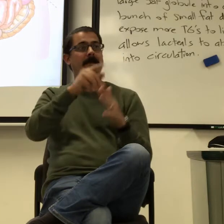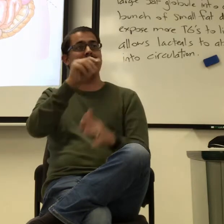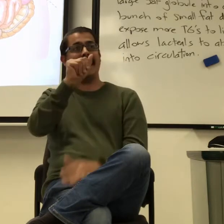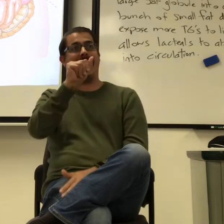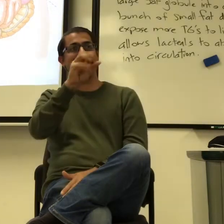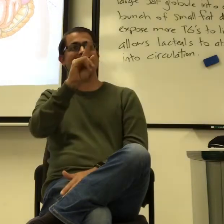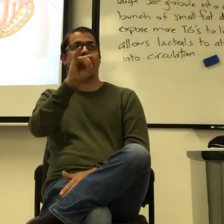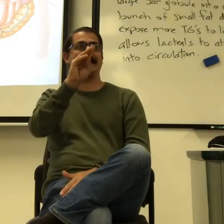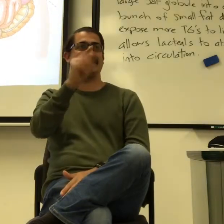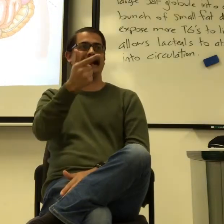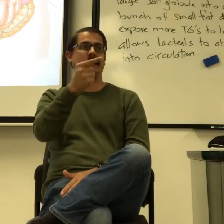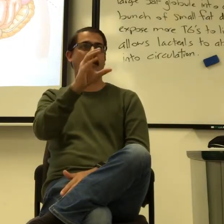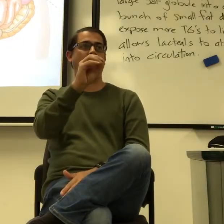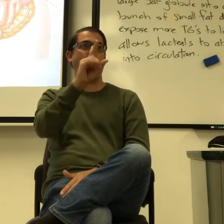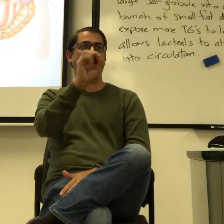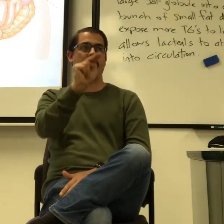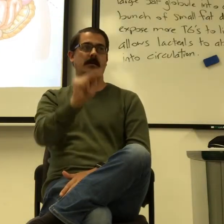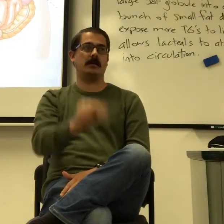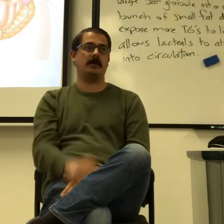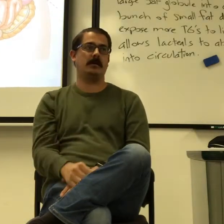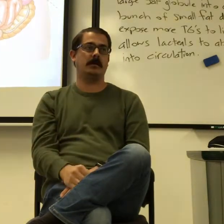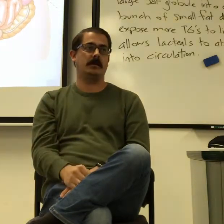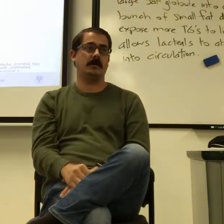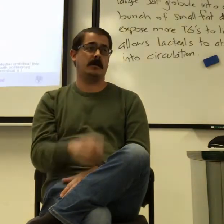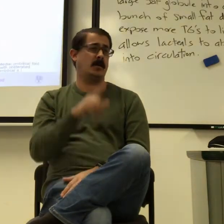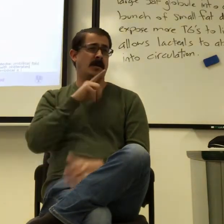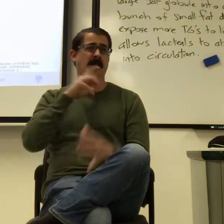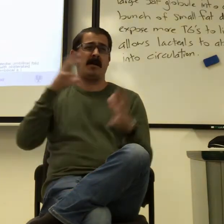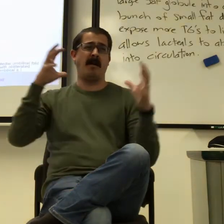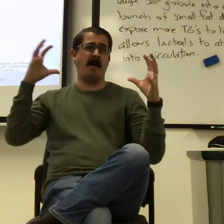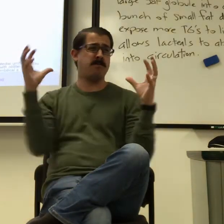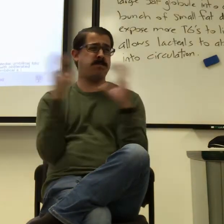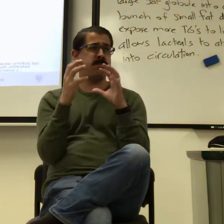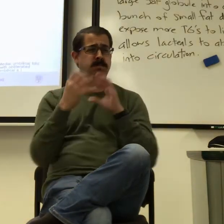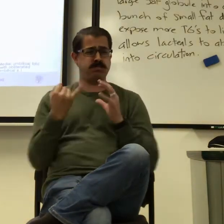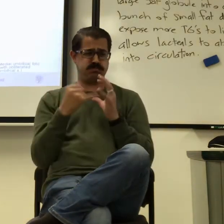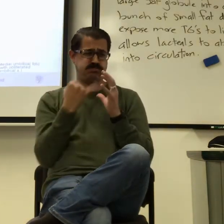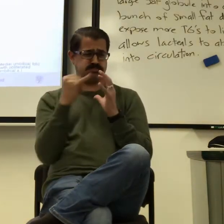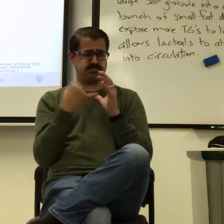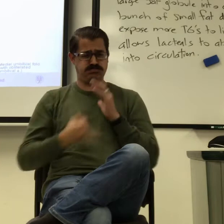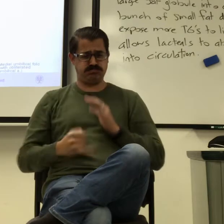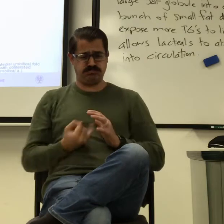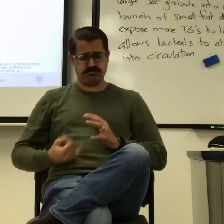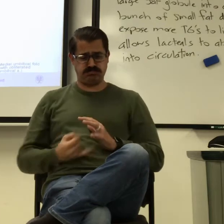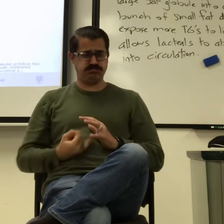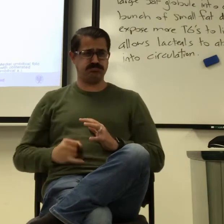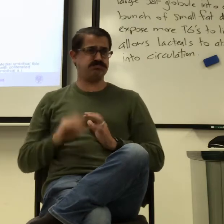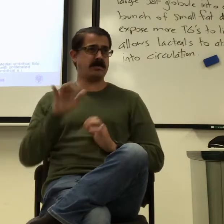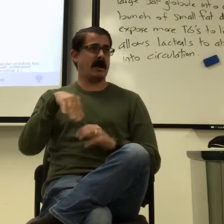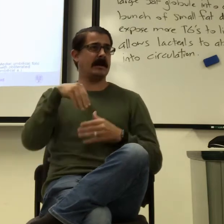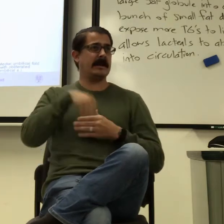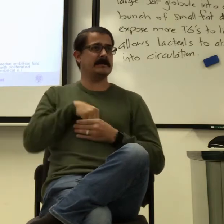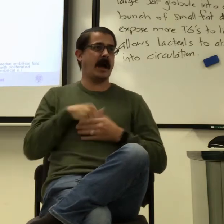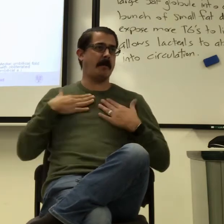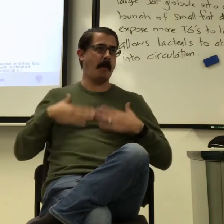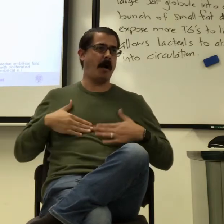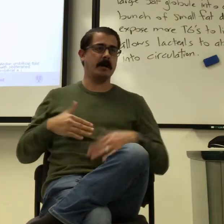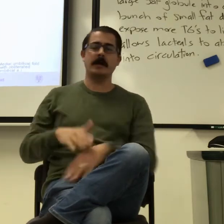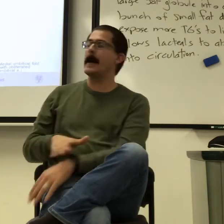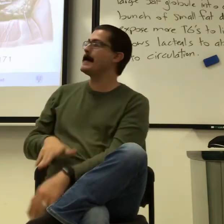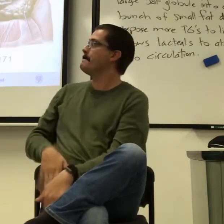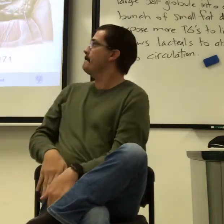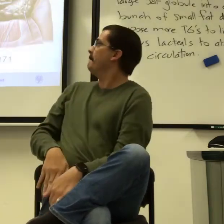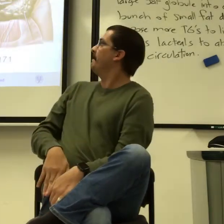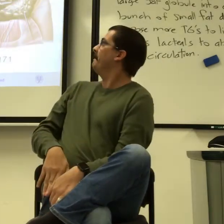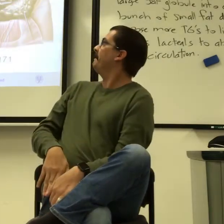colon. Okay. It's greatly coiled. That's what it looks like, greatly coiled inside the body cavity.